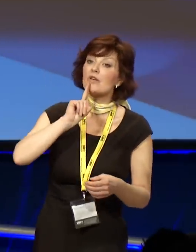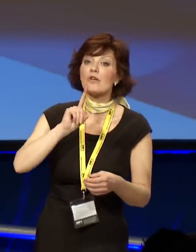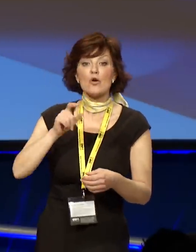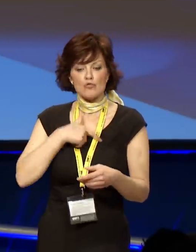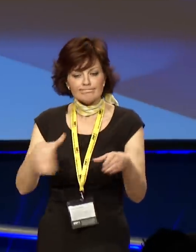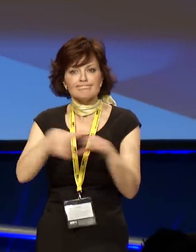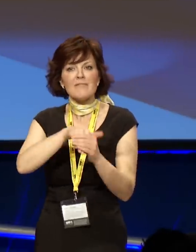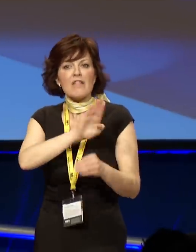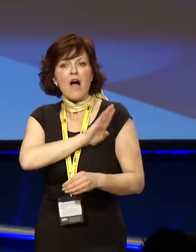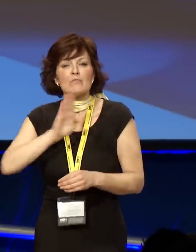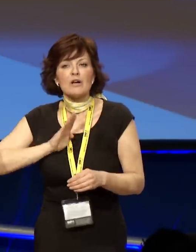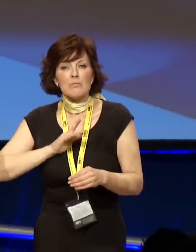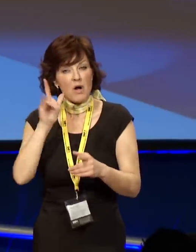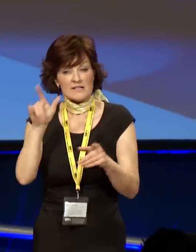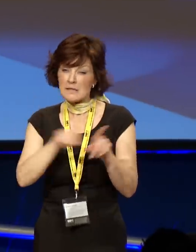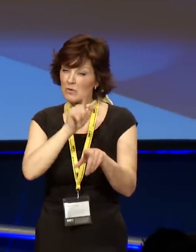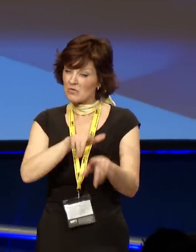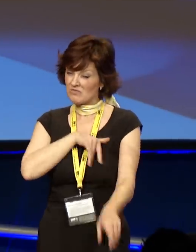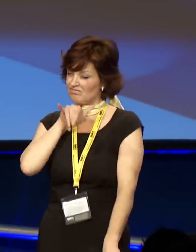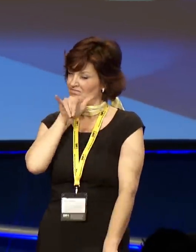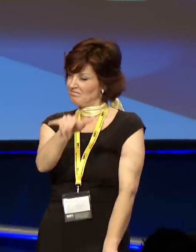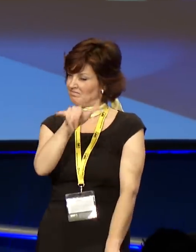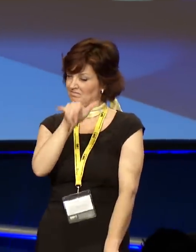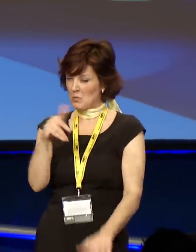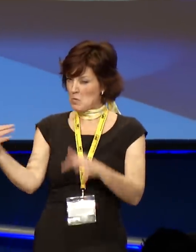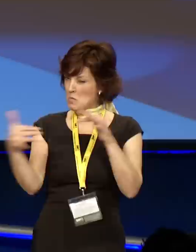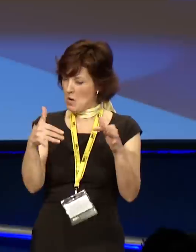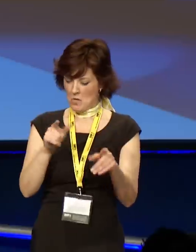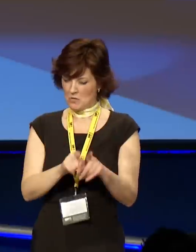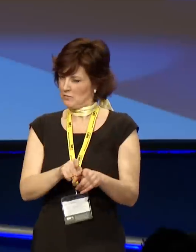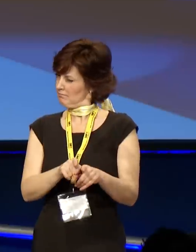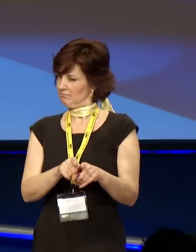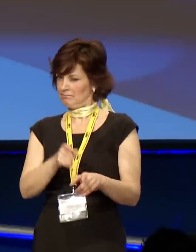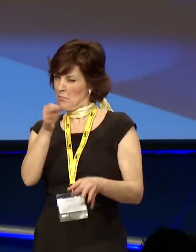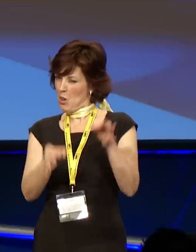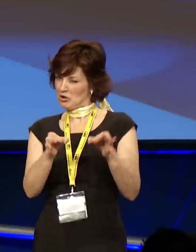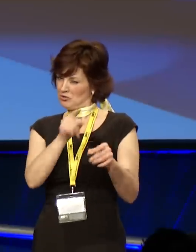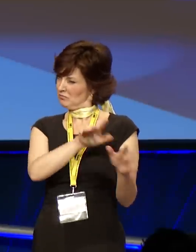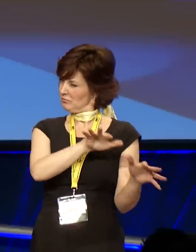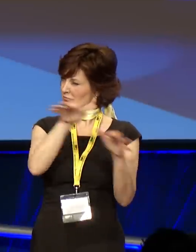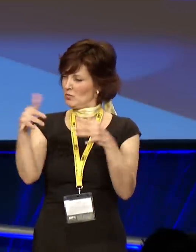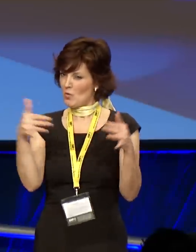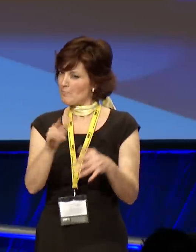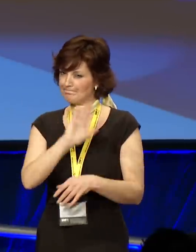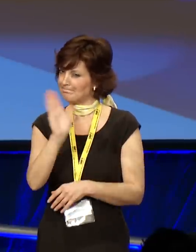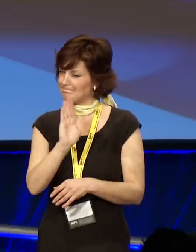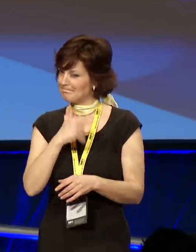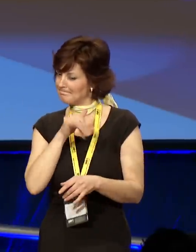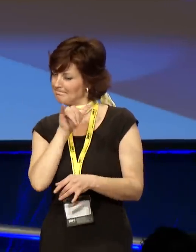skeptical about war and about the politicians who send them into illegal conflicts.